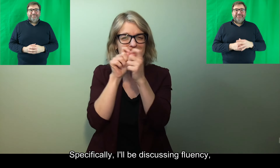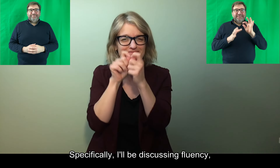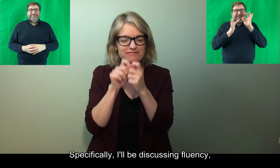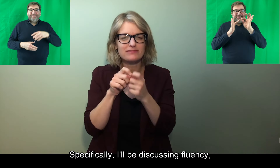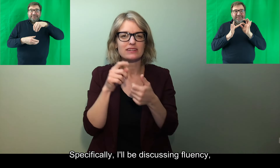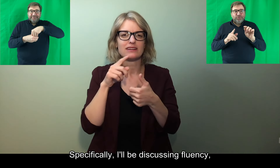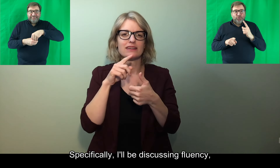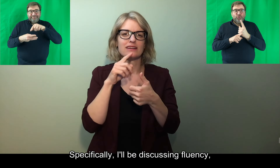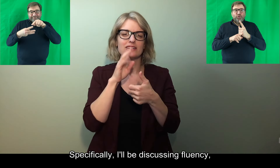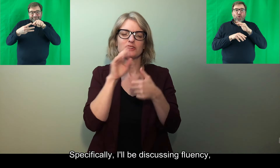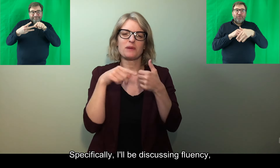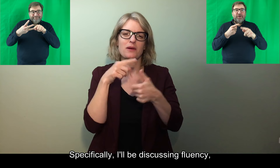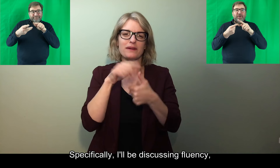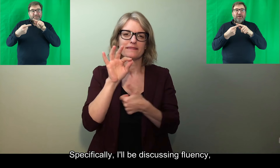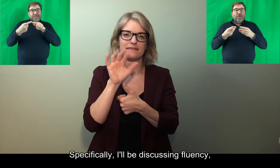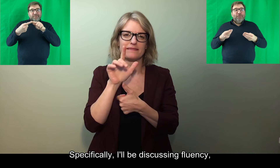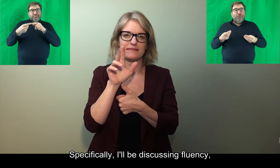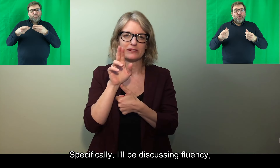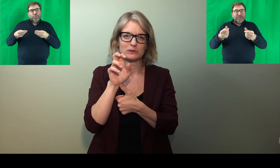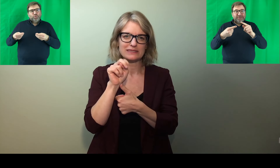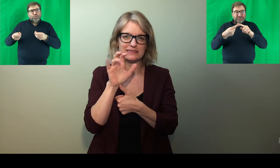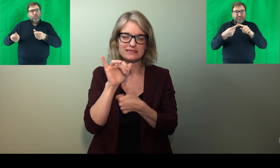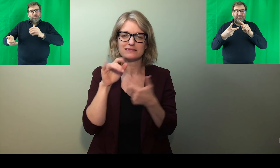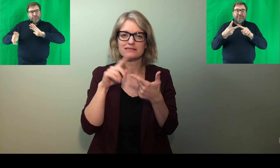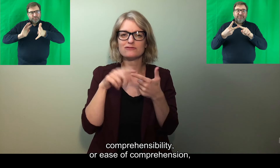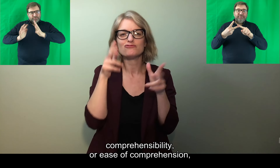Specifically, I'll be discussing fluency,